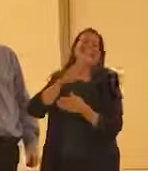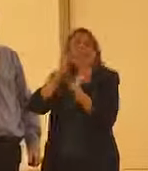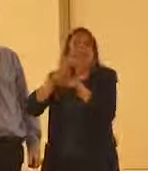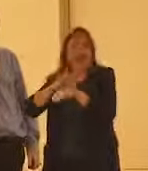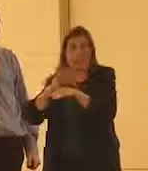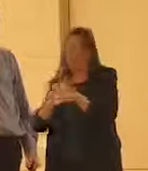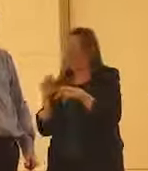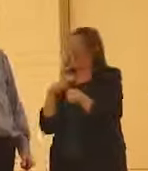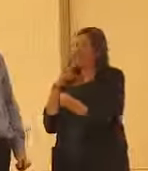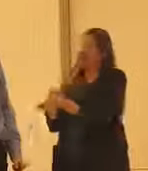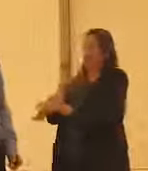drop out of deaf